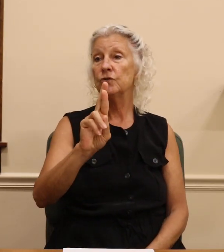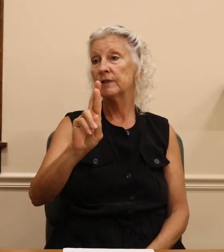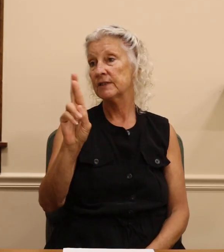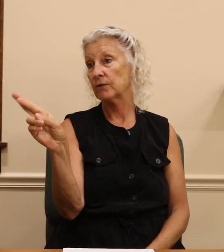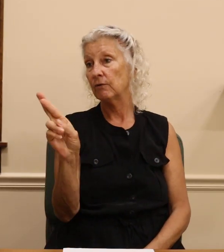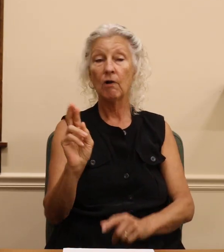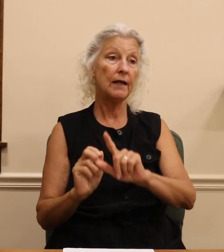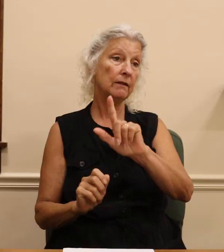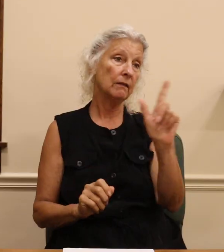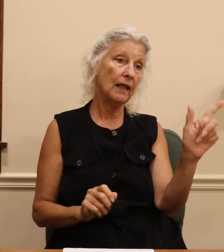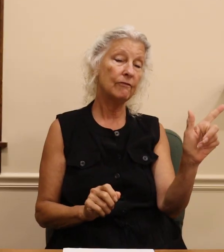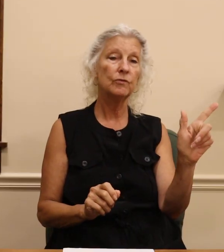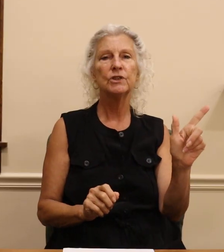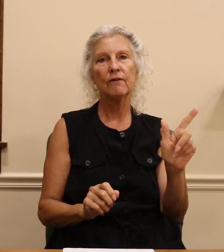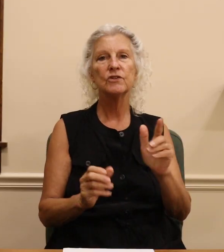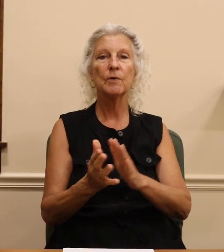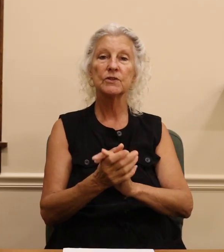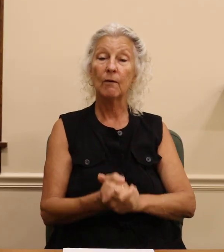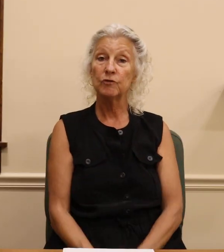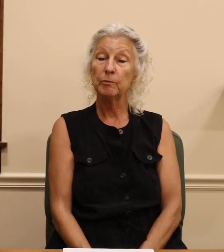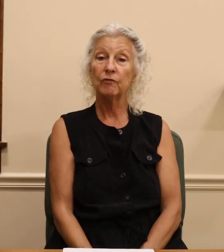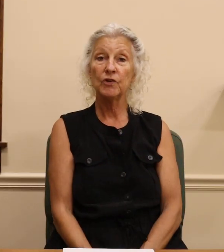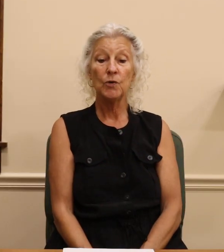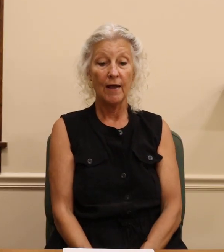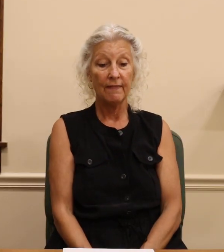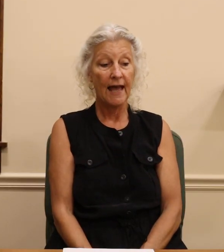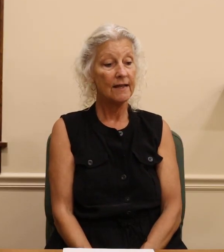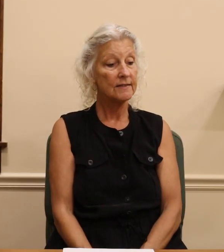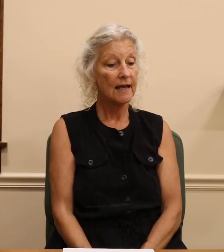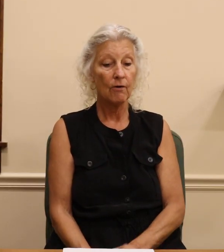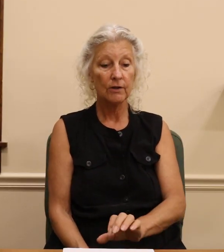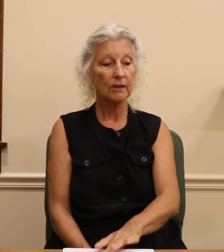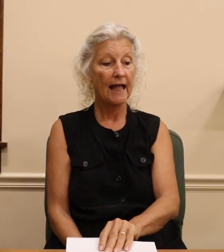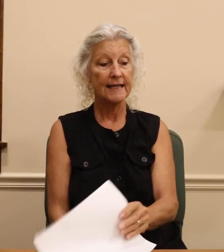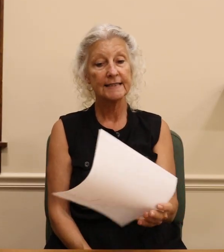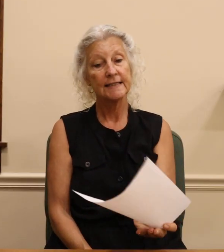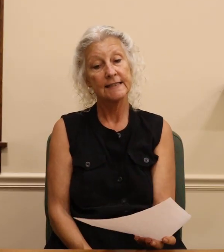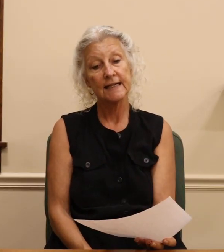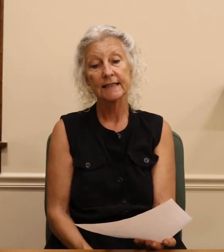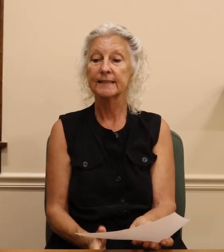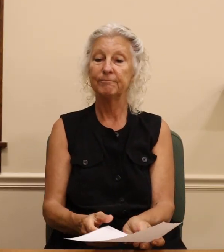it this way, right, left, whichever is most comfortable for you. And that is our class 6.